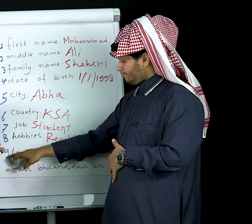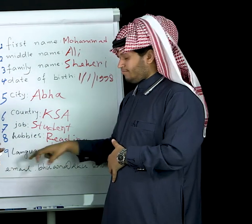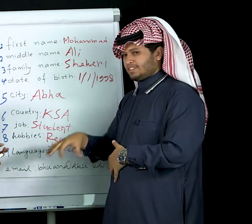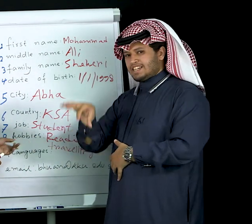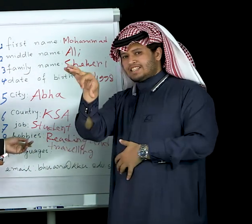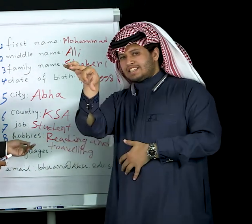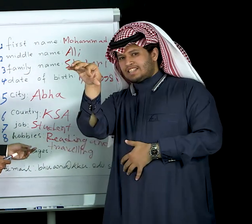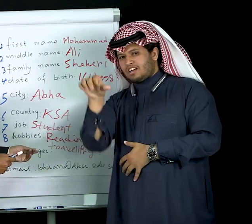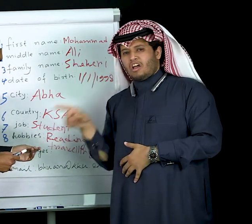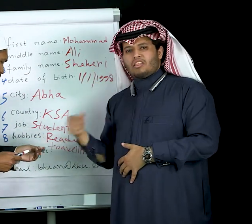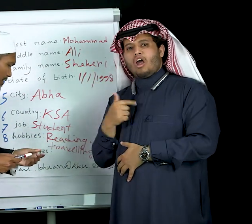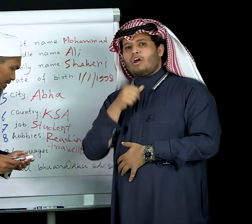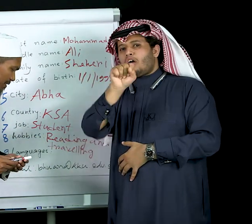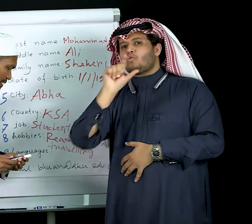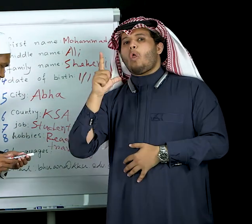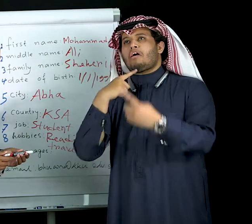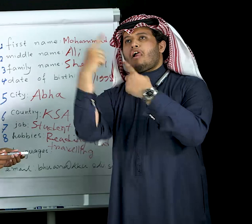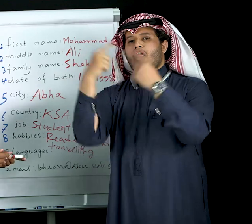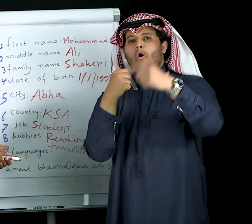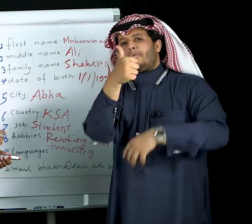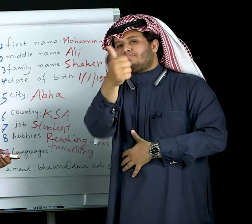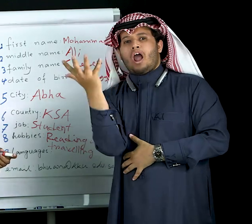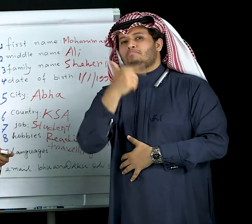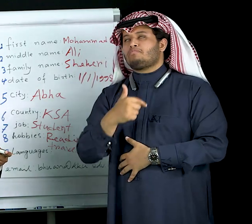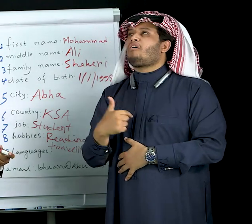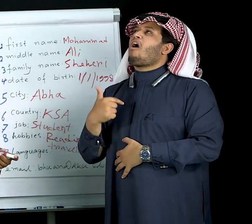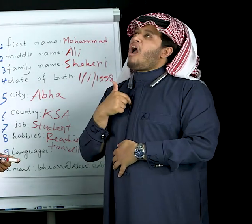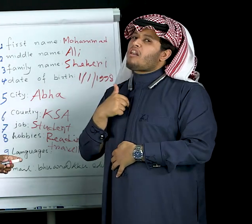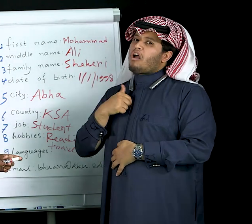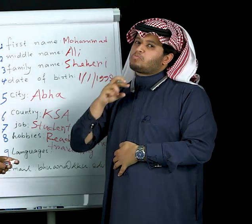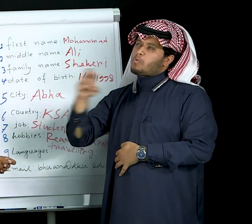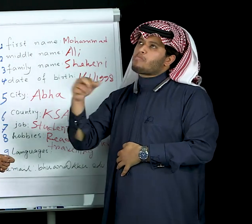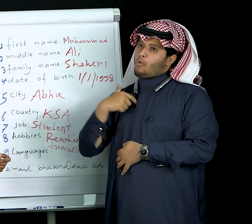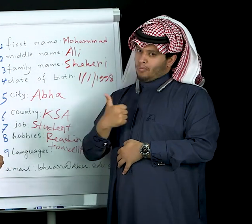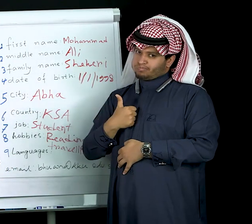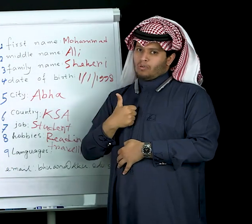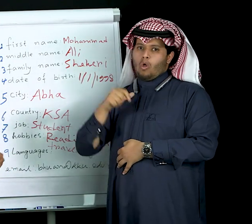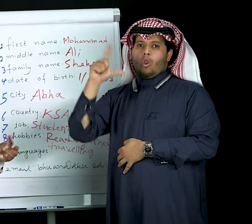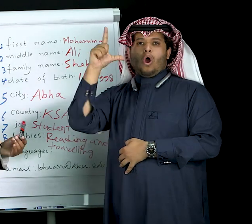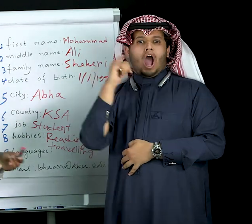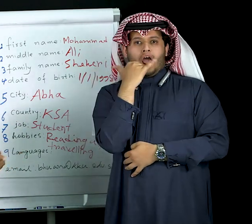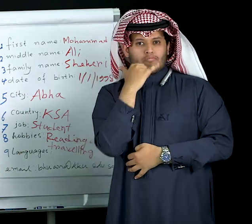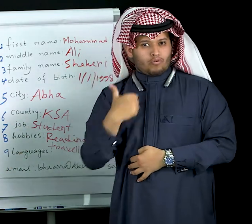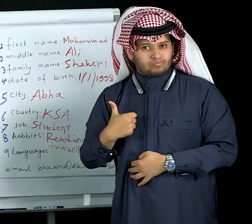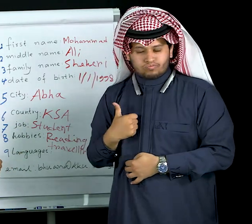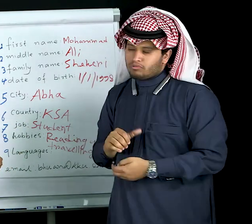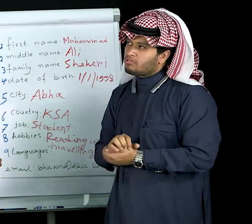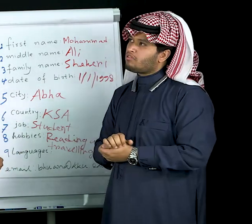Number 9, languages. Languages means what are the languages that you speak. For example, being a